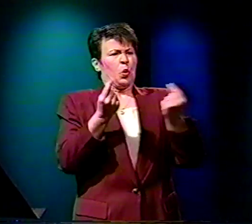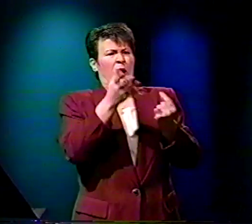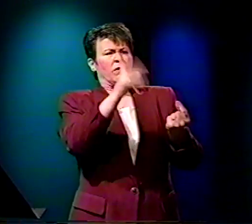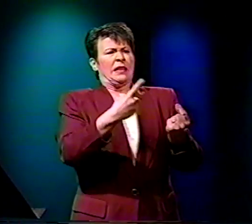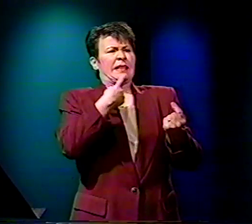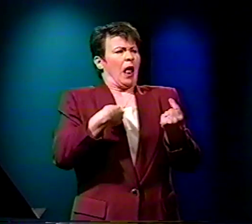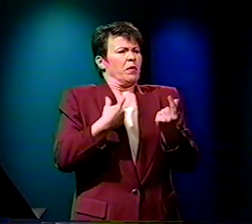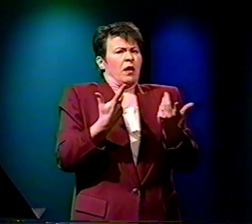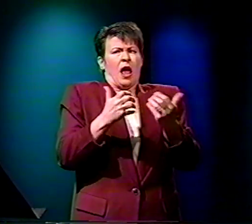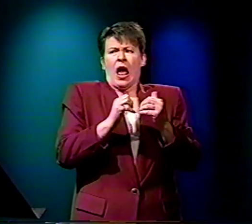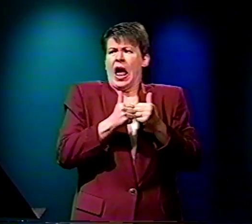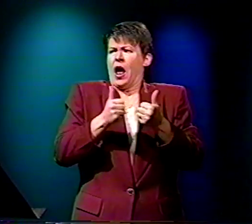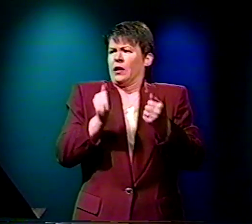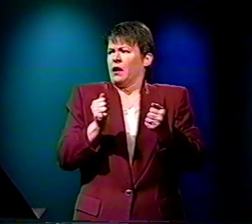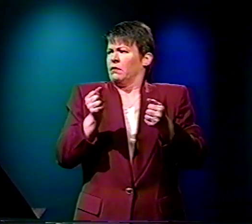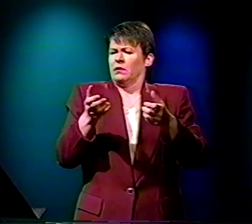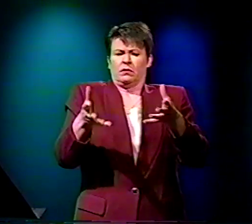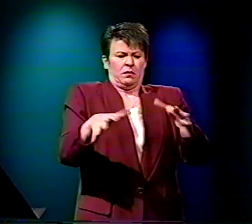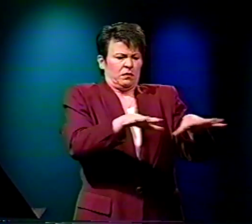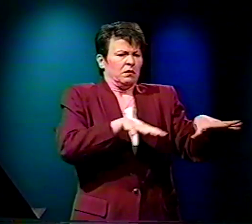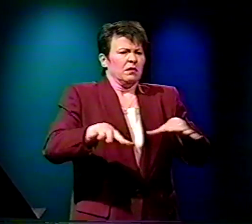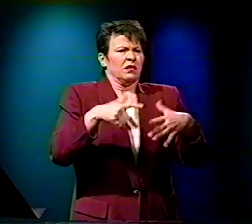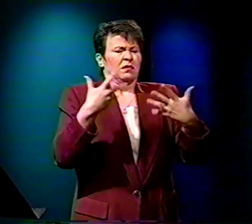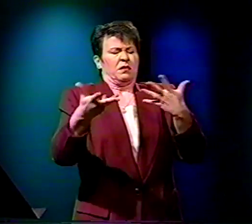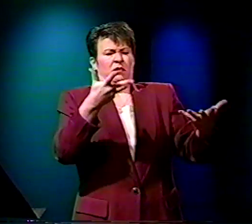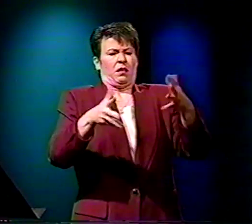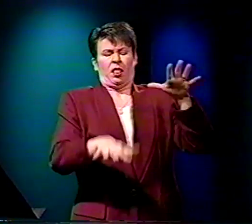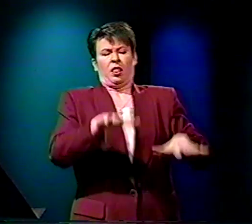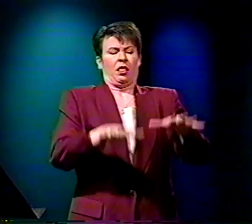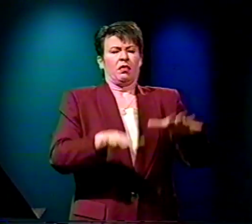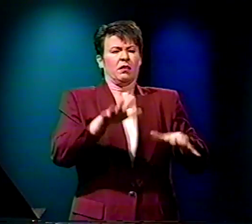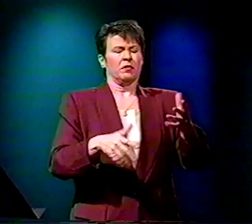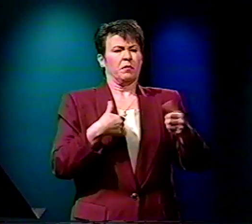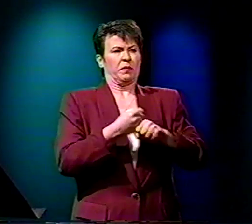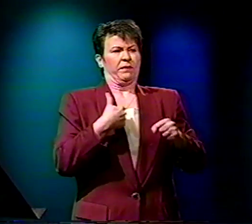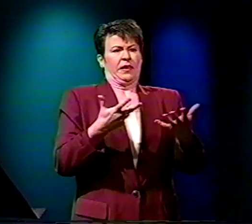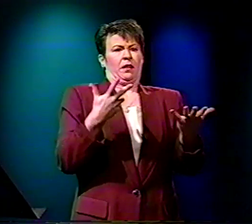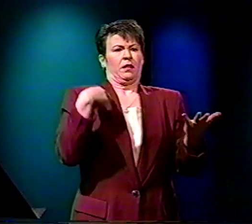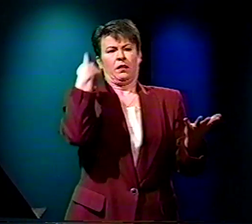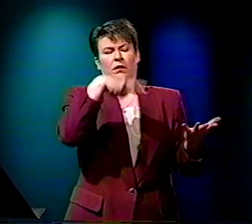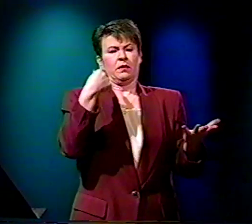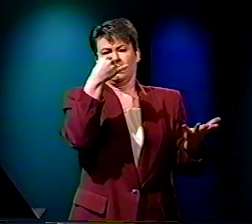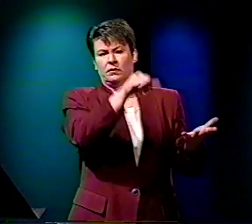what to do. Nobody's ever told me how I could handle the particular situation, and I feel awkward, and I